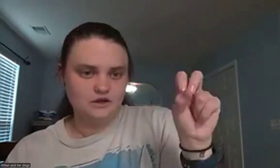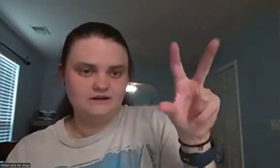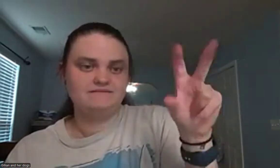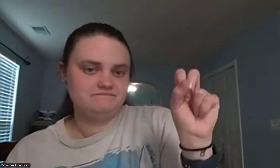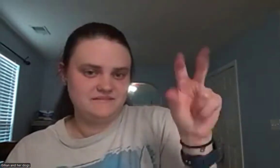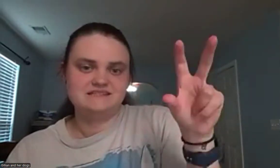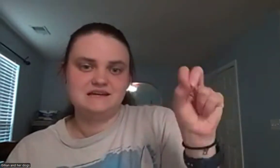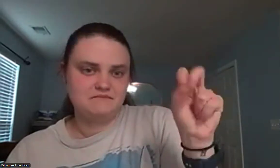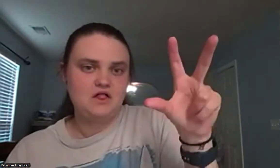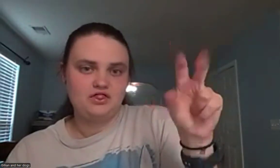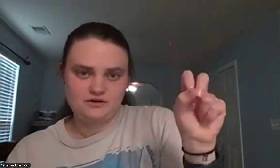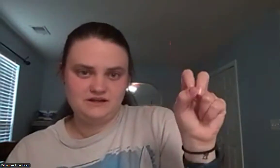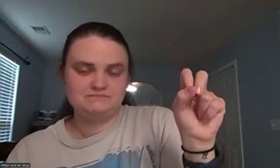30. That's it. 30.